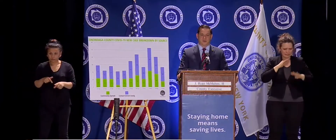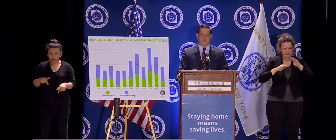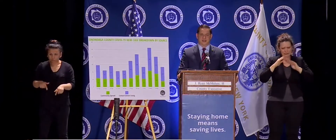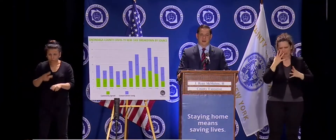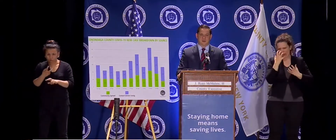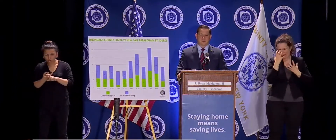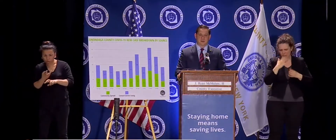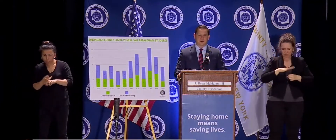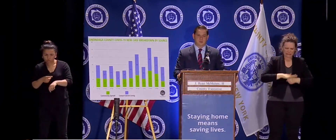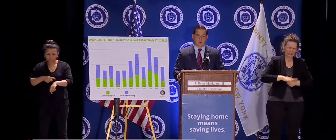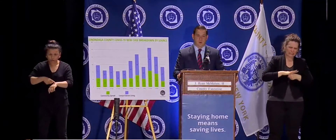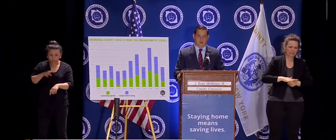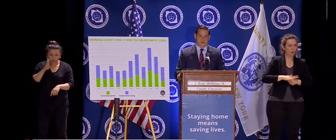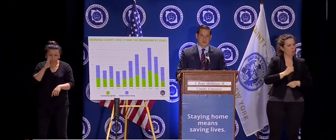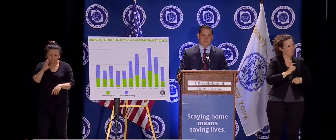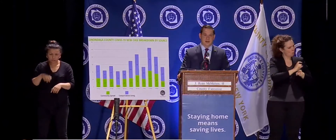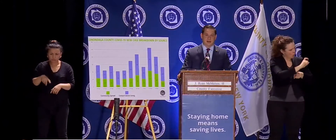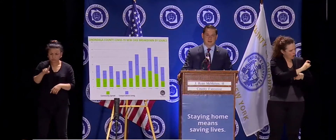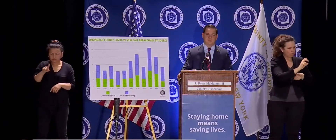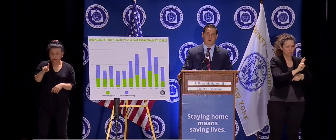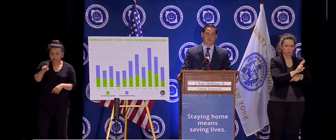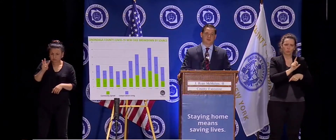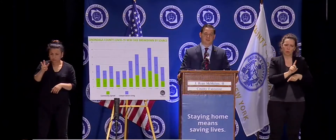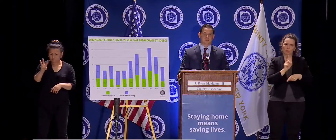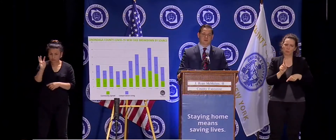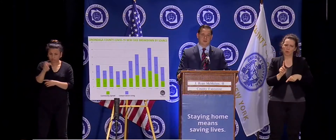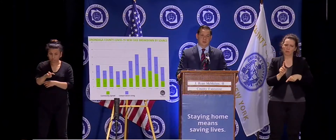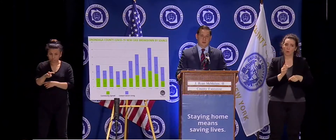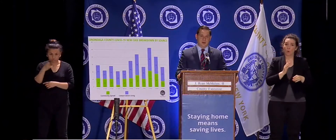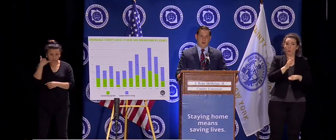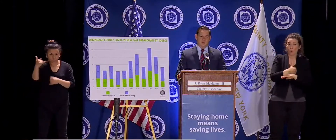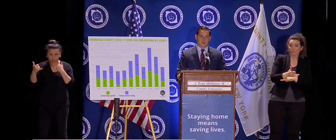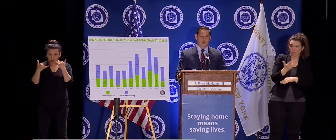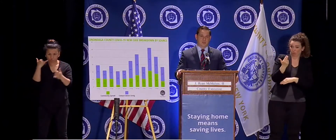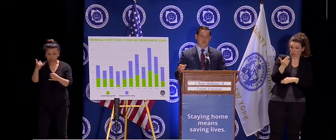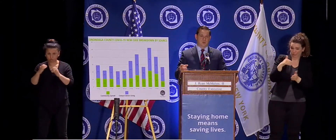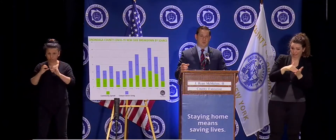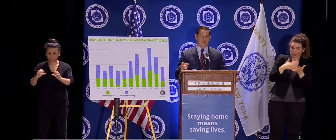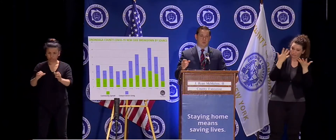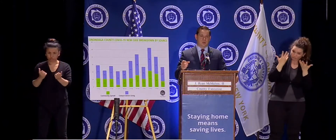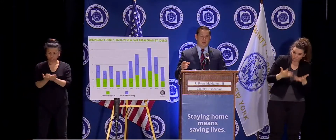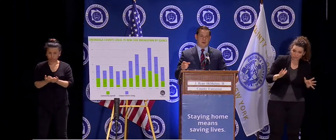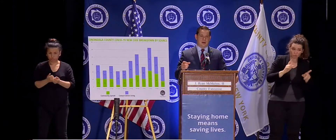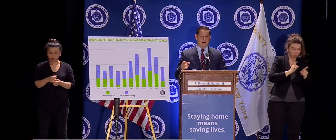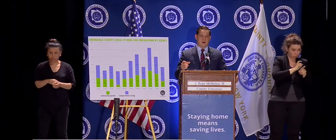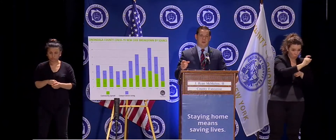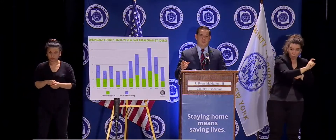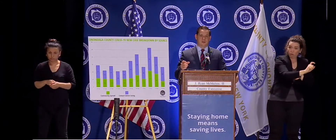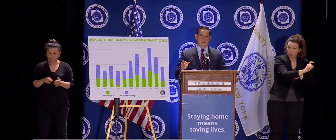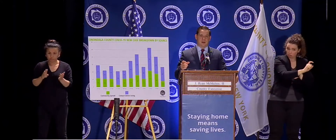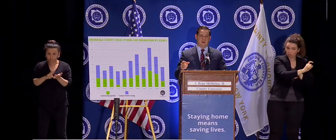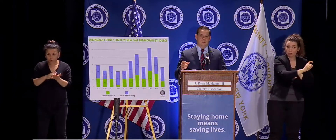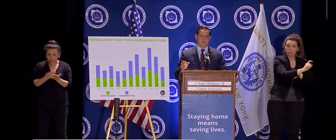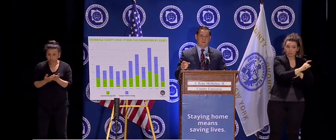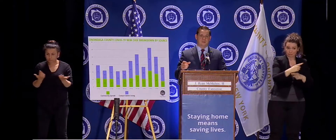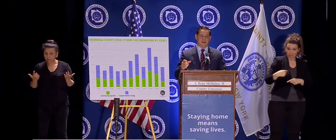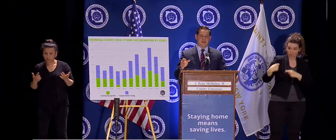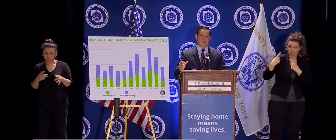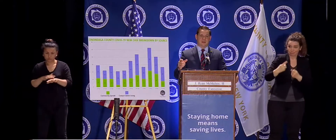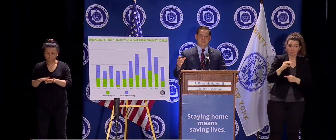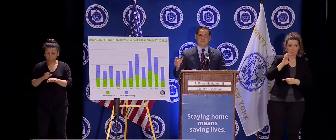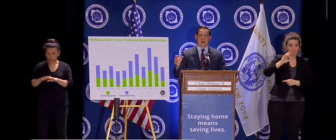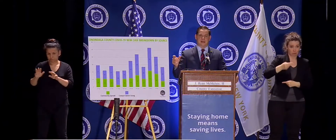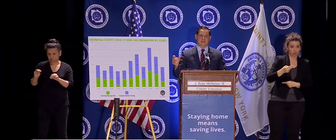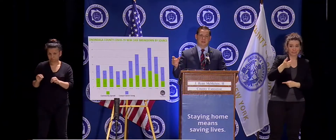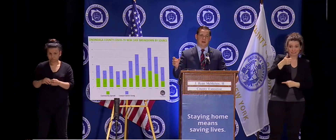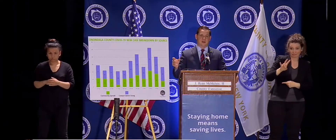over 13,000 phone calls to this line since March 17th, which really shows you how this